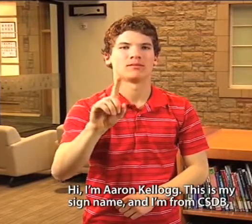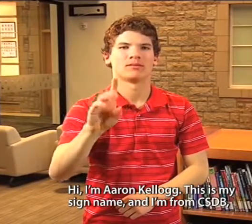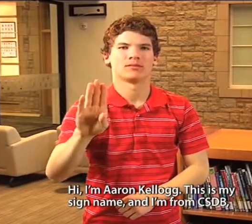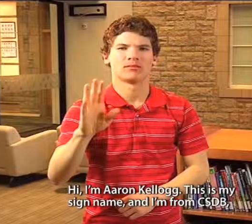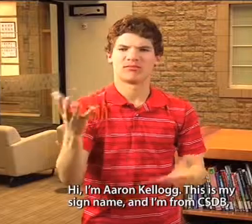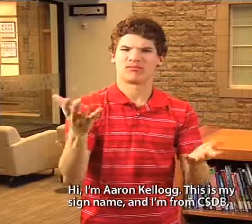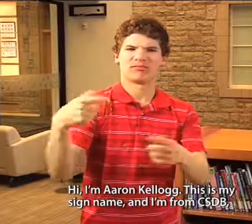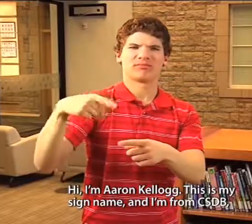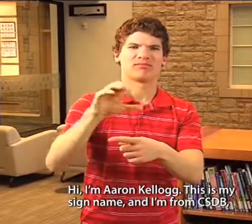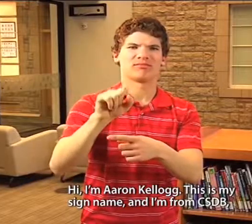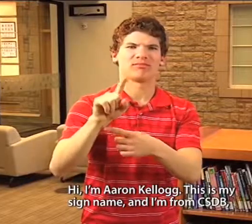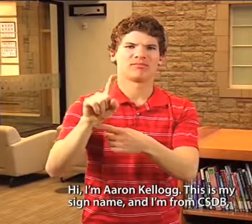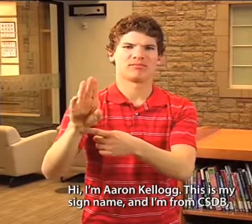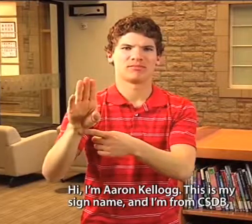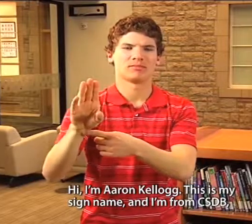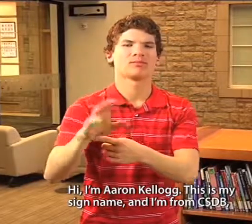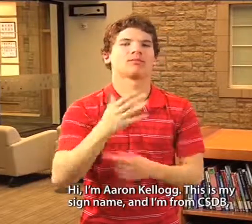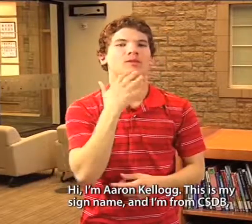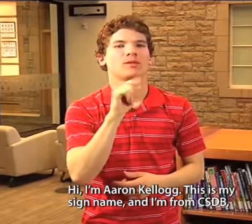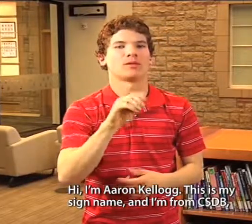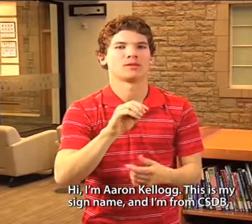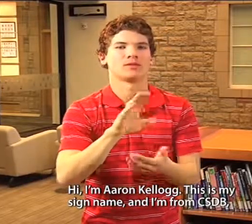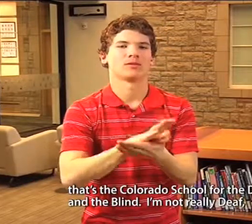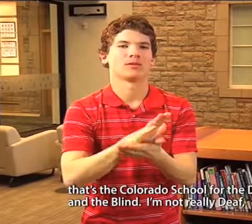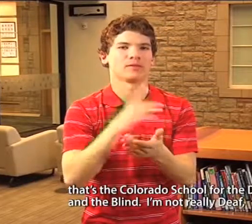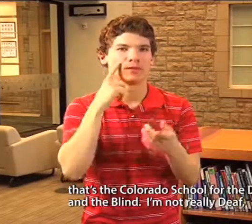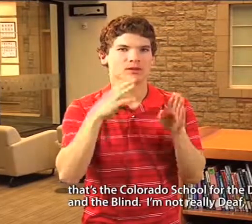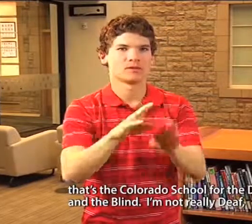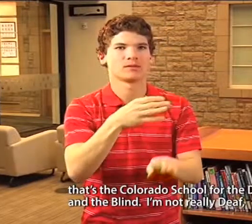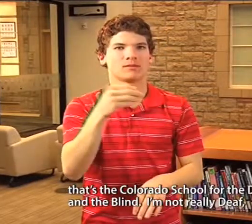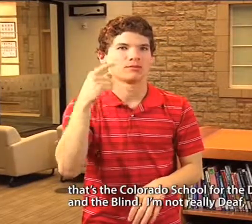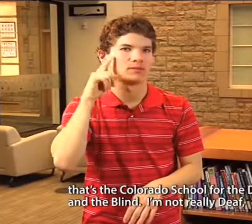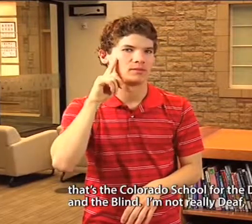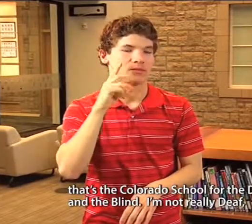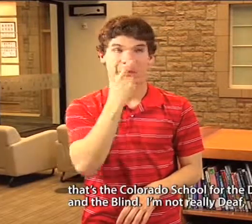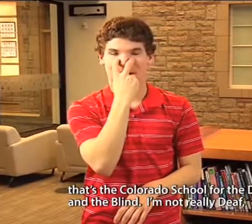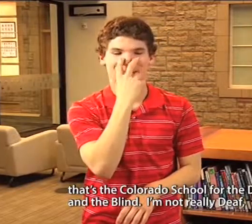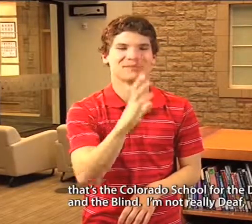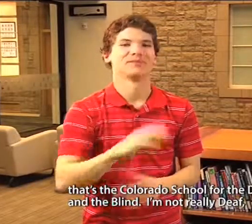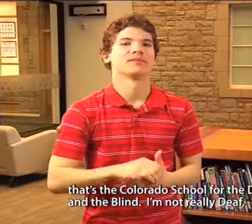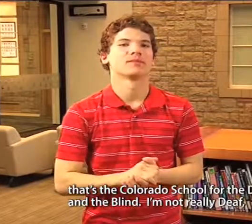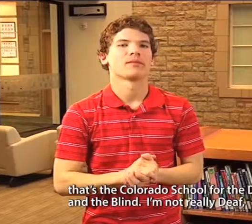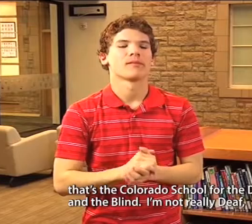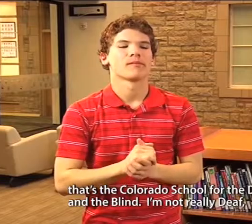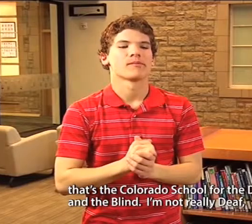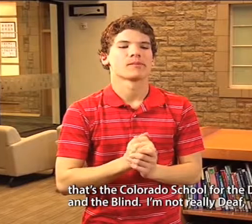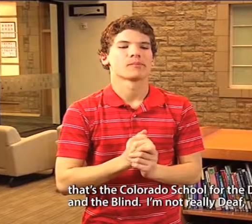And I'm from CSDB. That's the Colorado School for the Deaf and Blind.